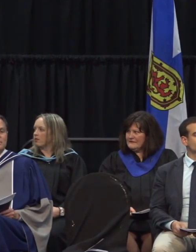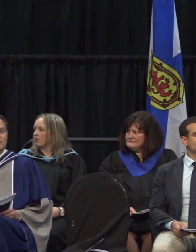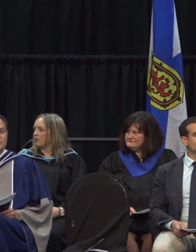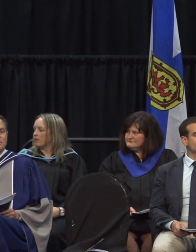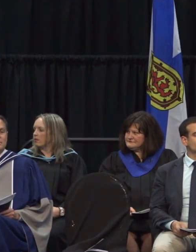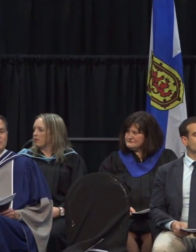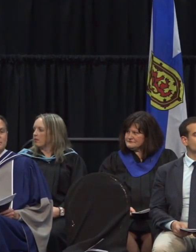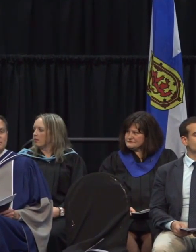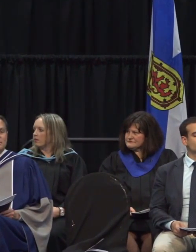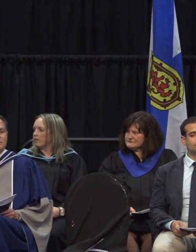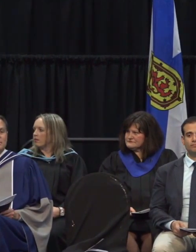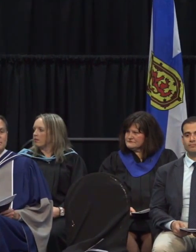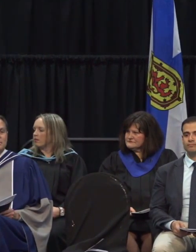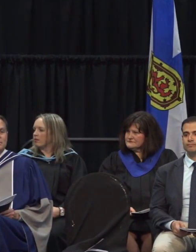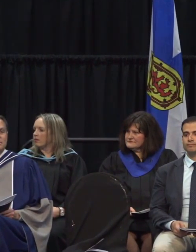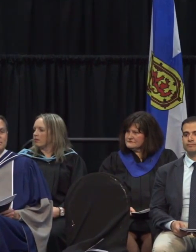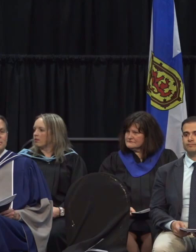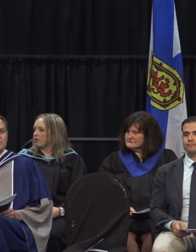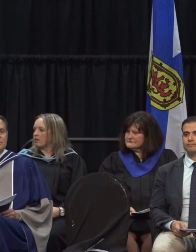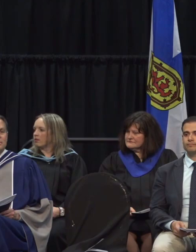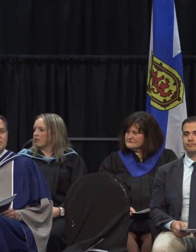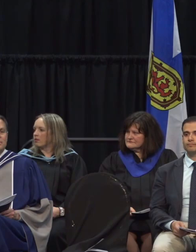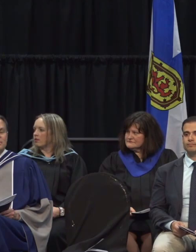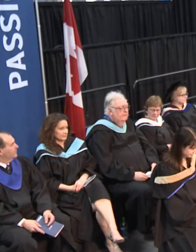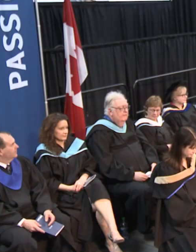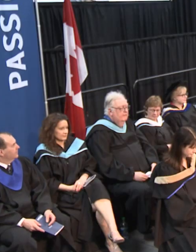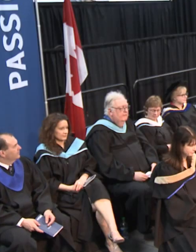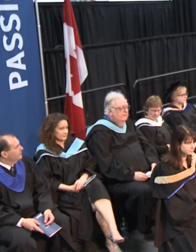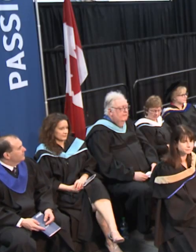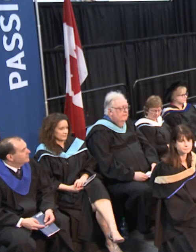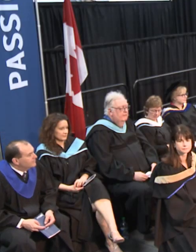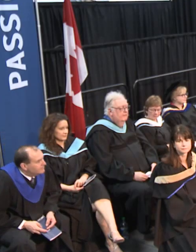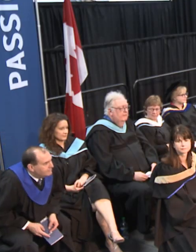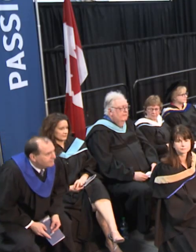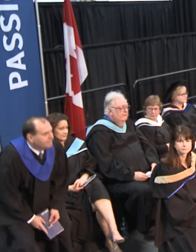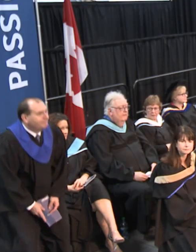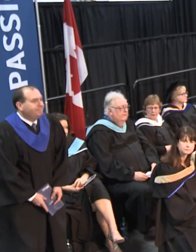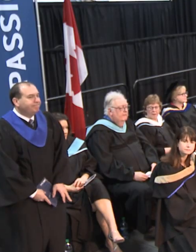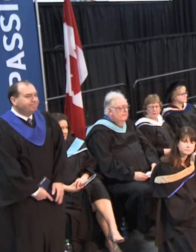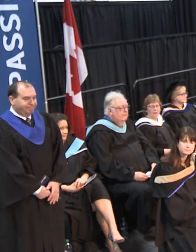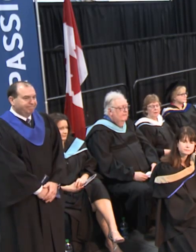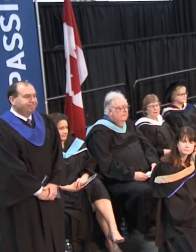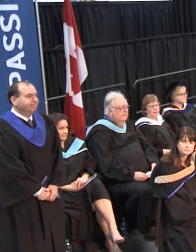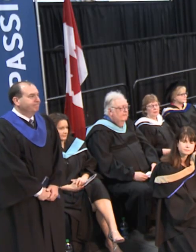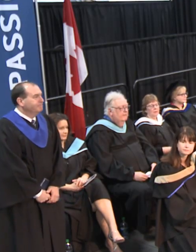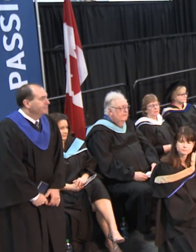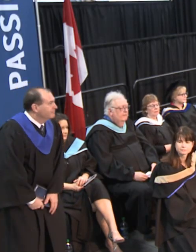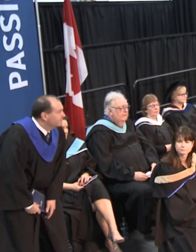In the second row, starting to my far right, Greg Russell, Dean of the School of Business,